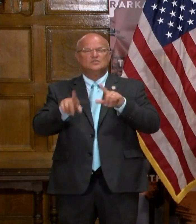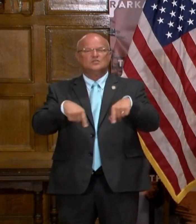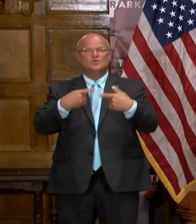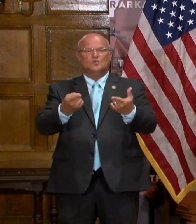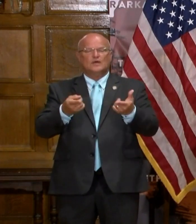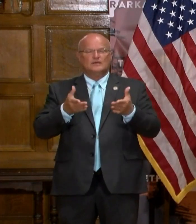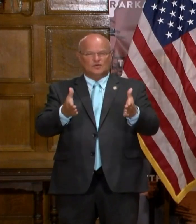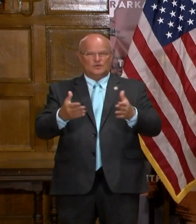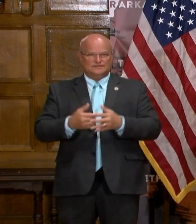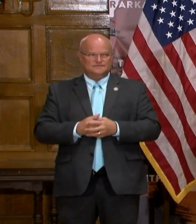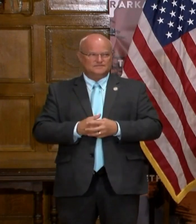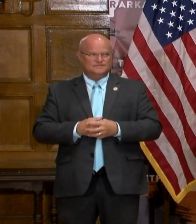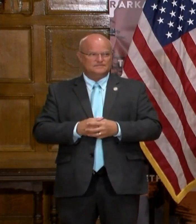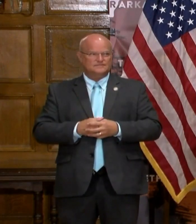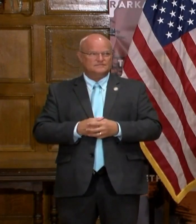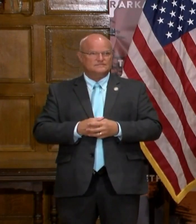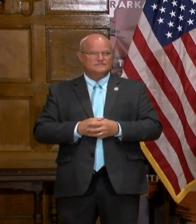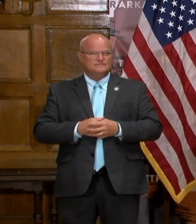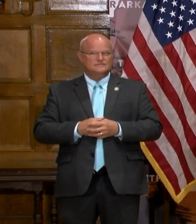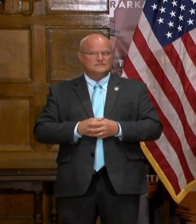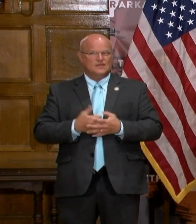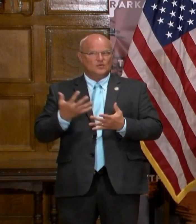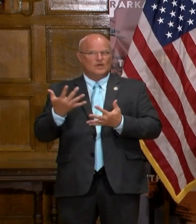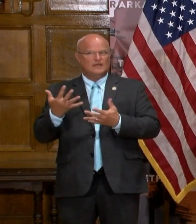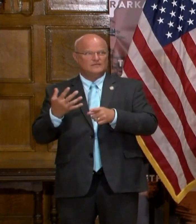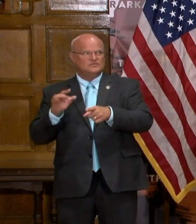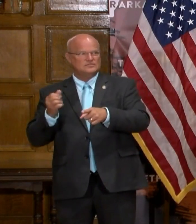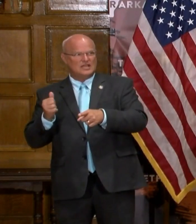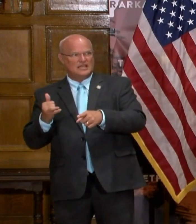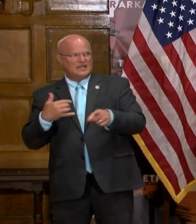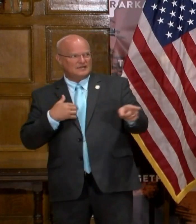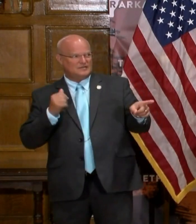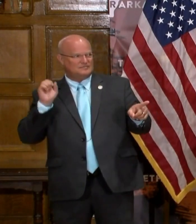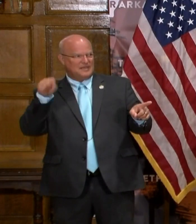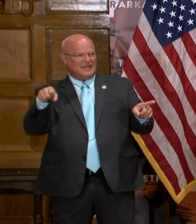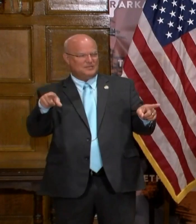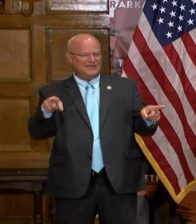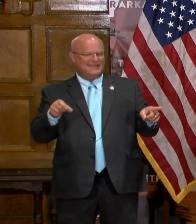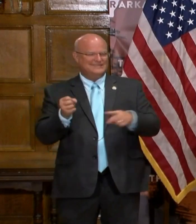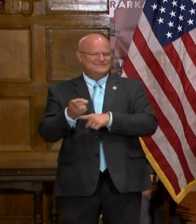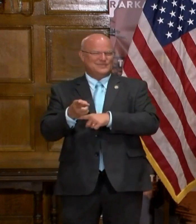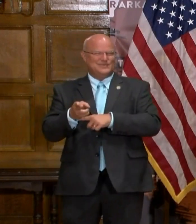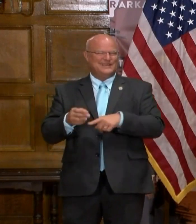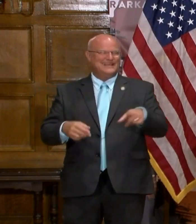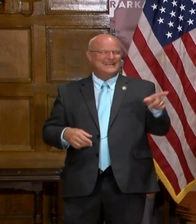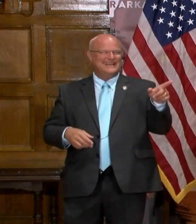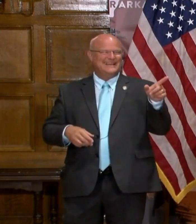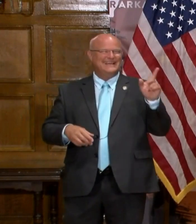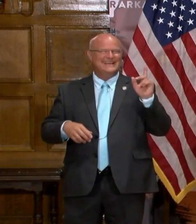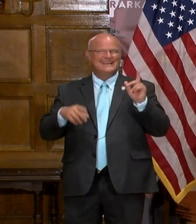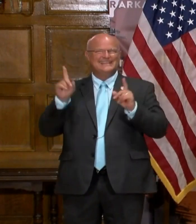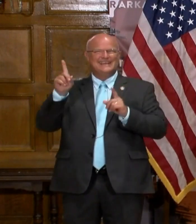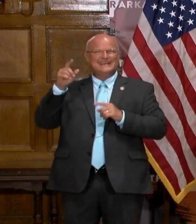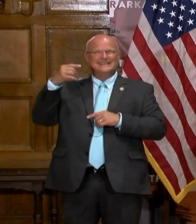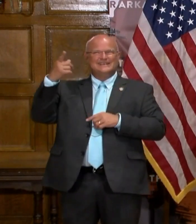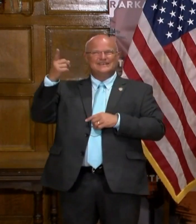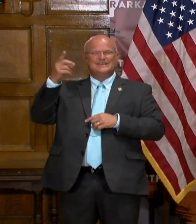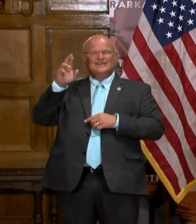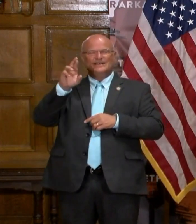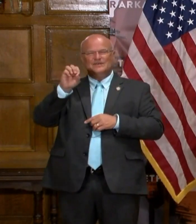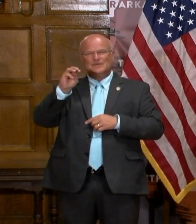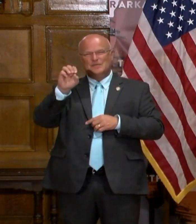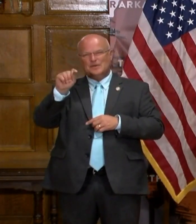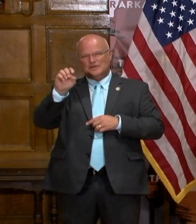going. I was waiting for Jay to ask this, and I'm glad you beat him to it. All right, let's go remotely here just to see if there's